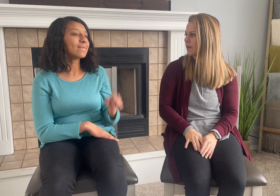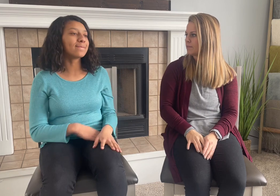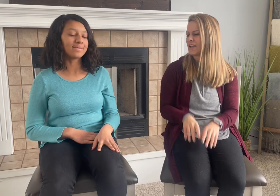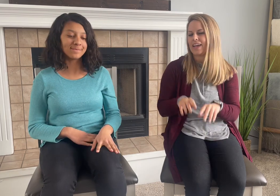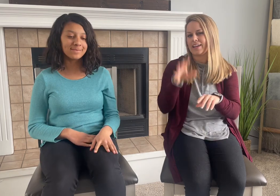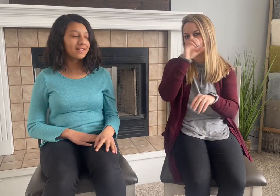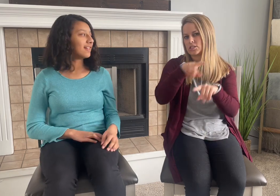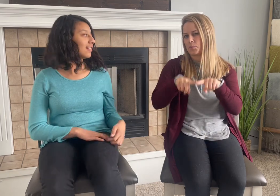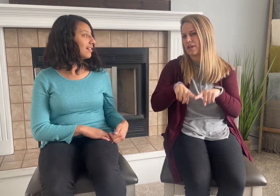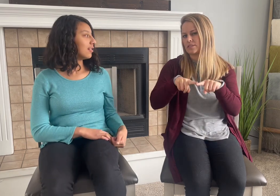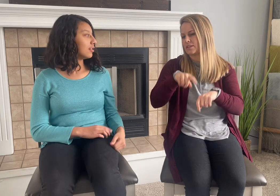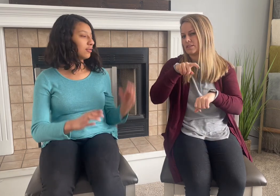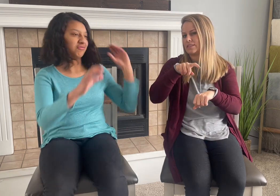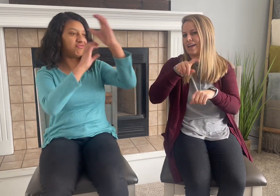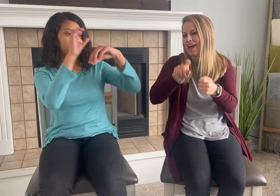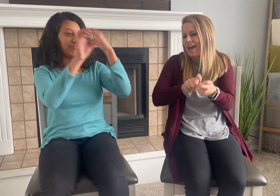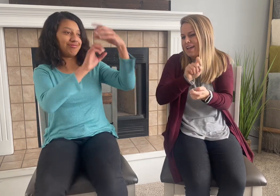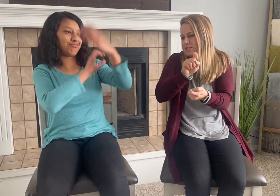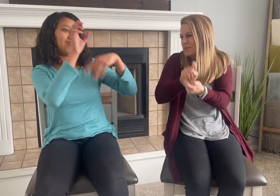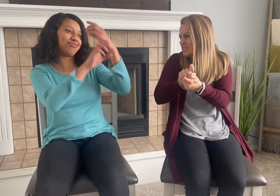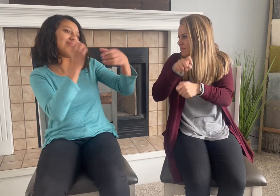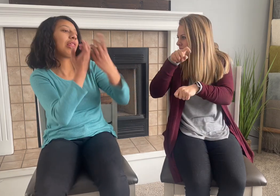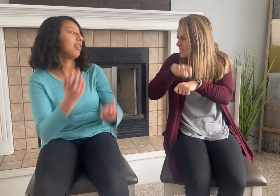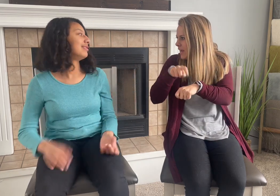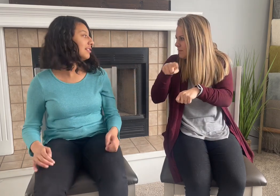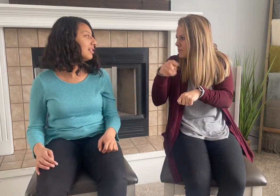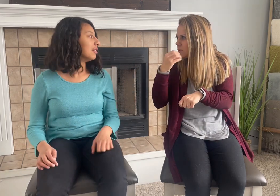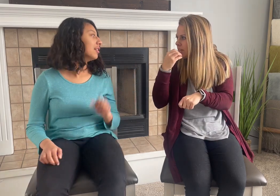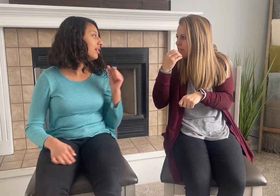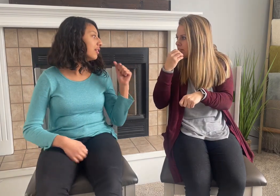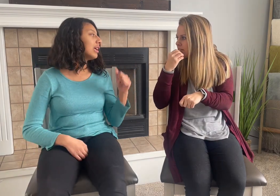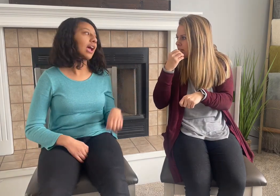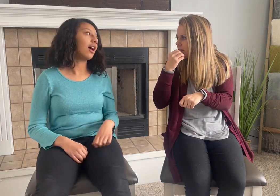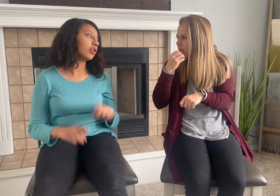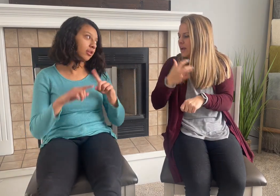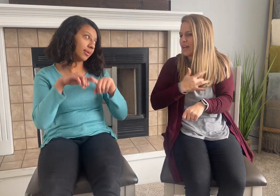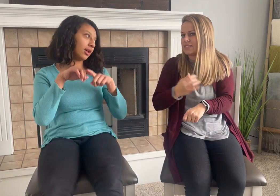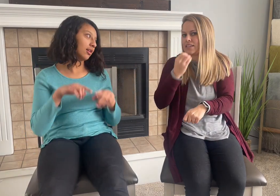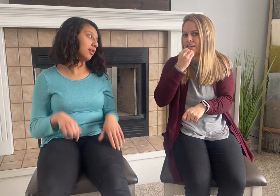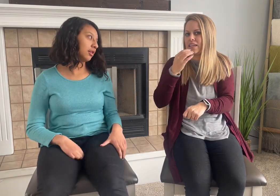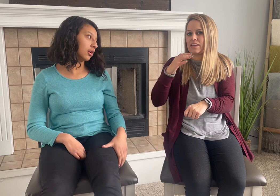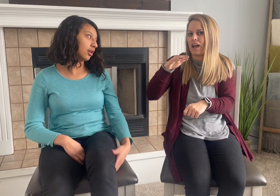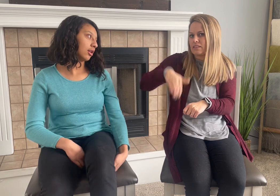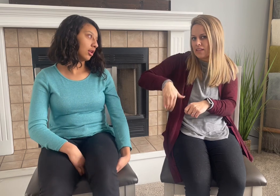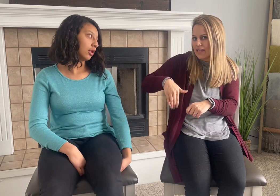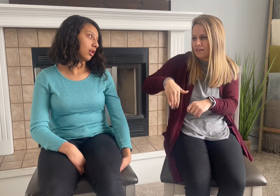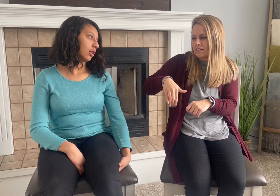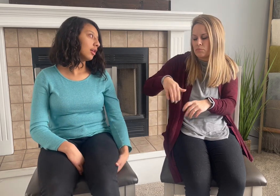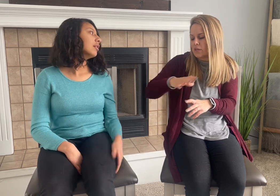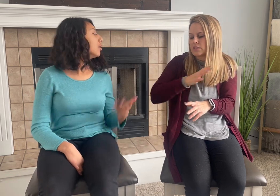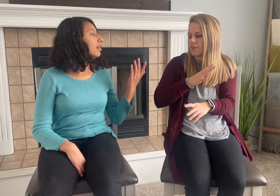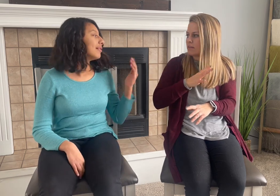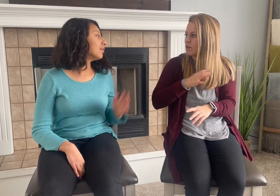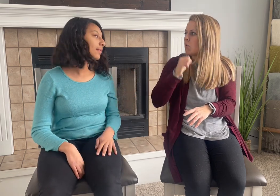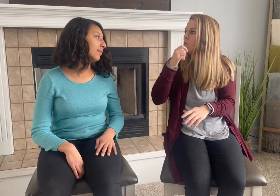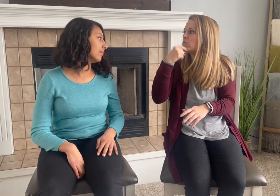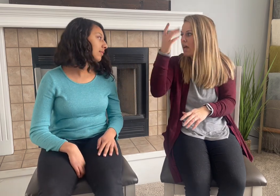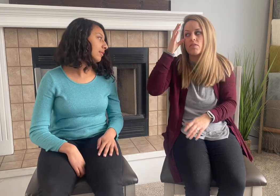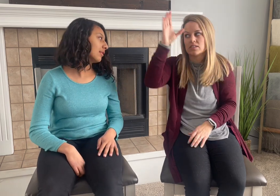I guess it depends on the specific time you eat. I tend to eat kind of late, but it's fine. You won't tell the